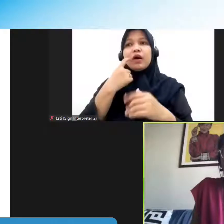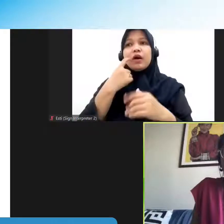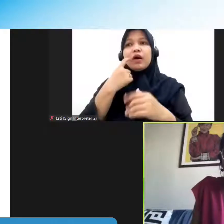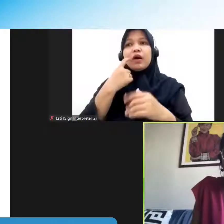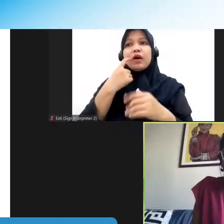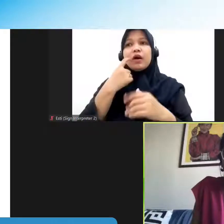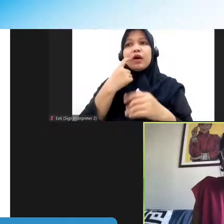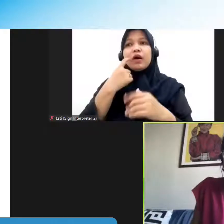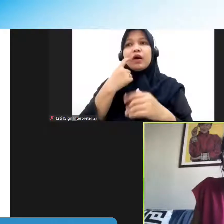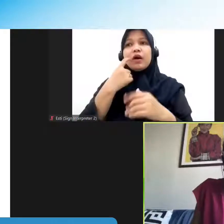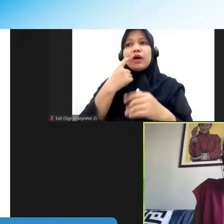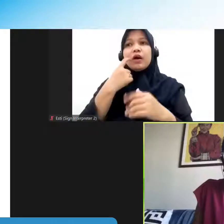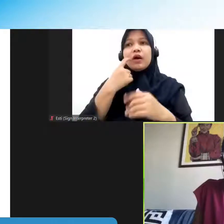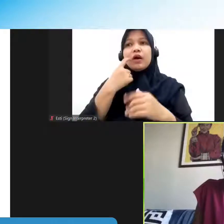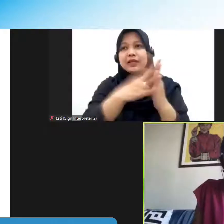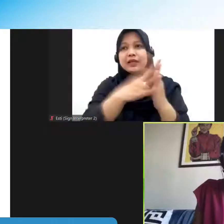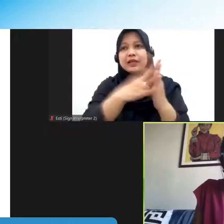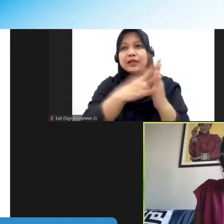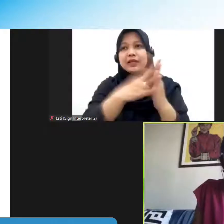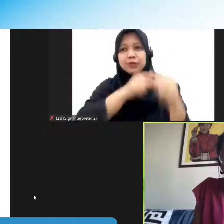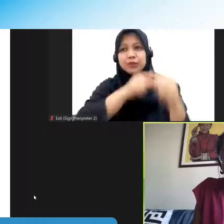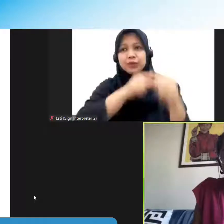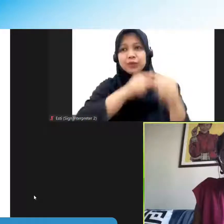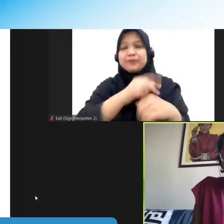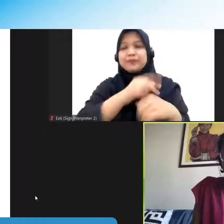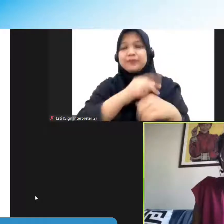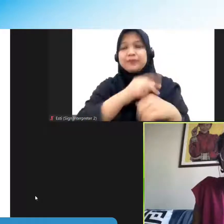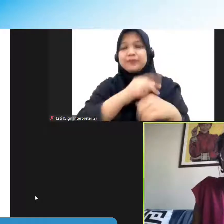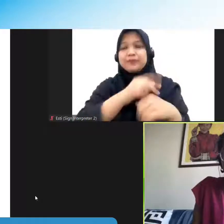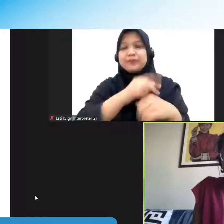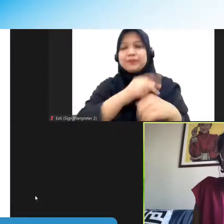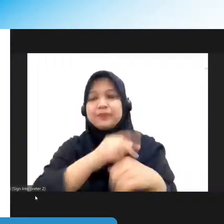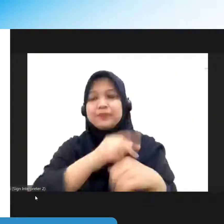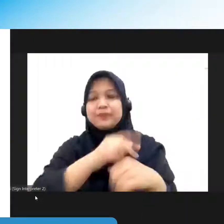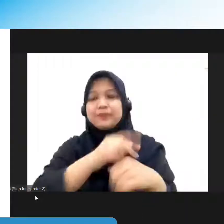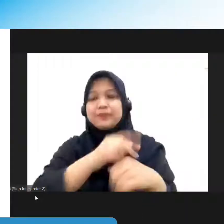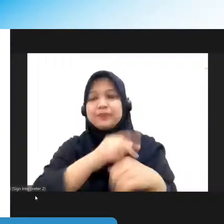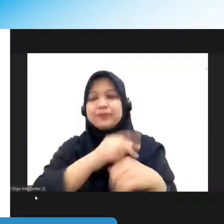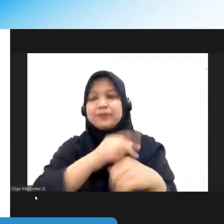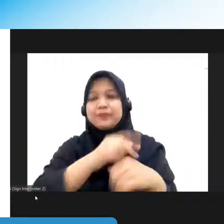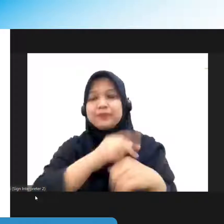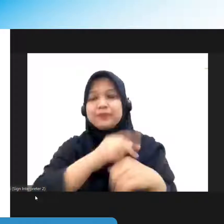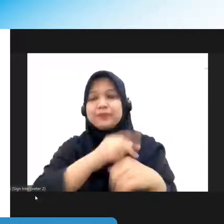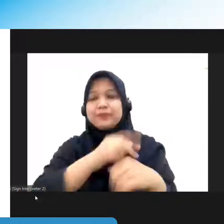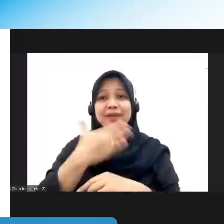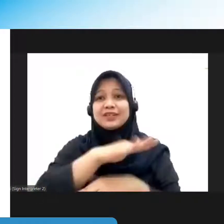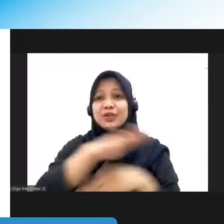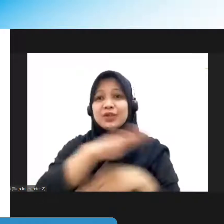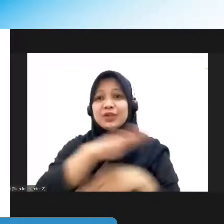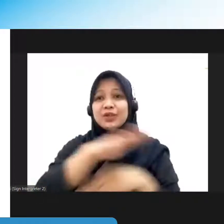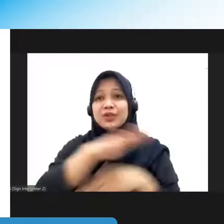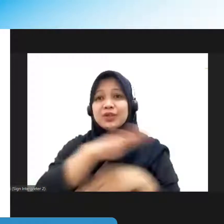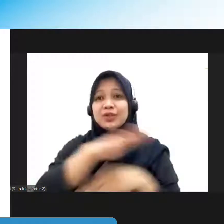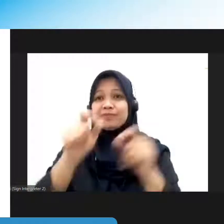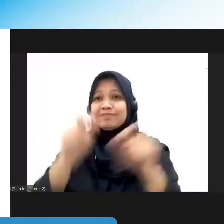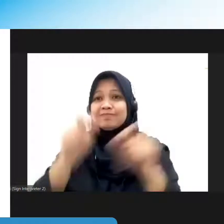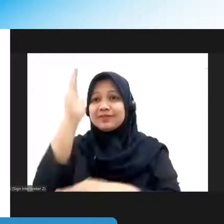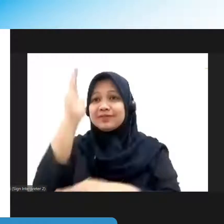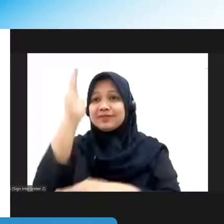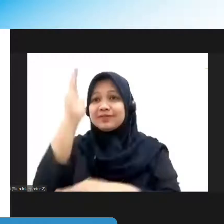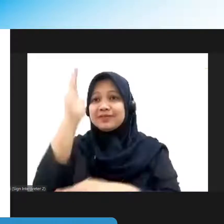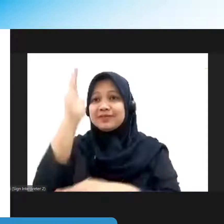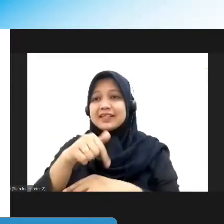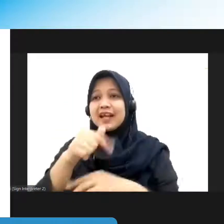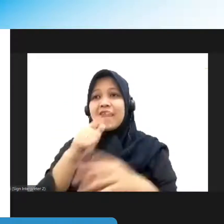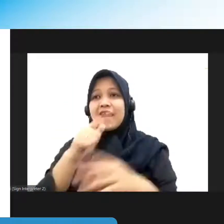Thanks so much, Mihir. And thanks to, again, all the panelists for your really thought-provoking discussions and really concrete solutions and